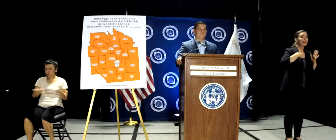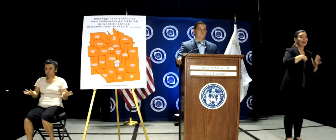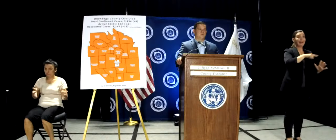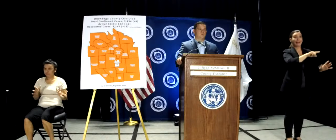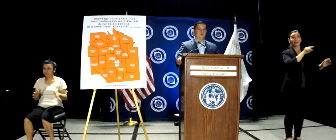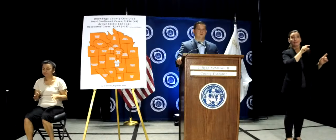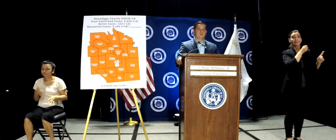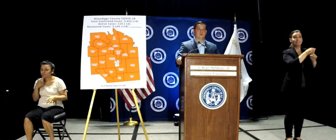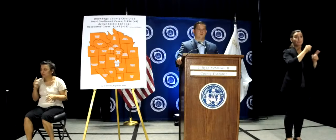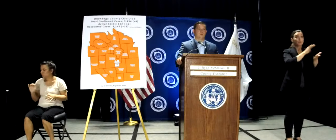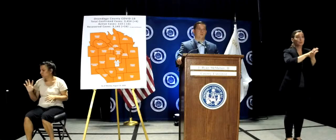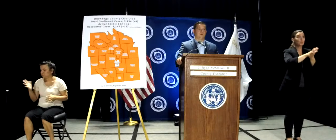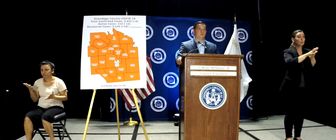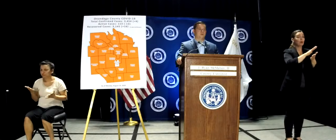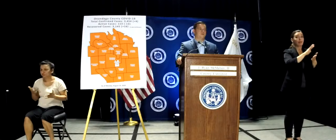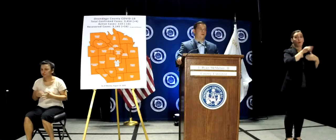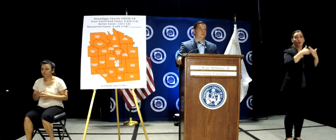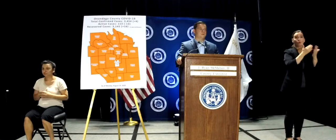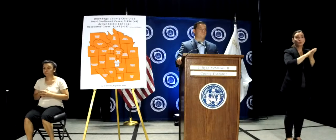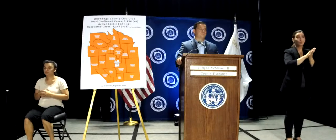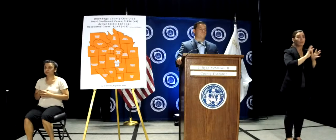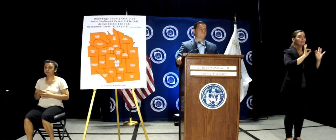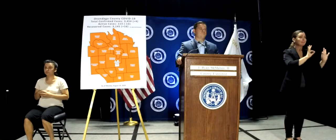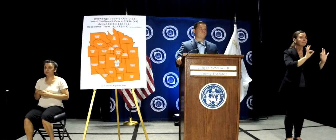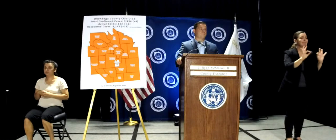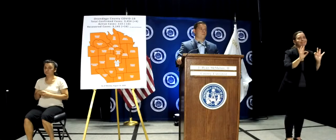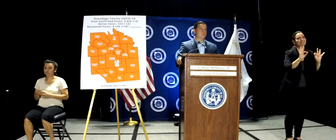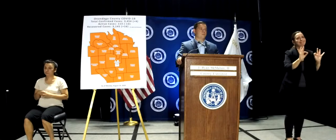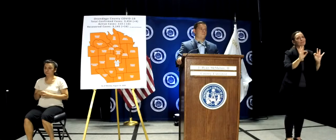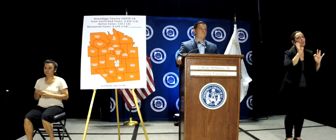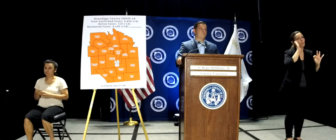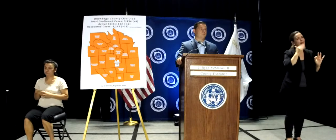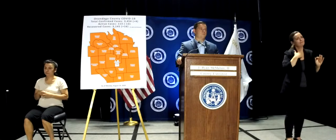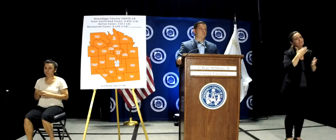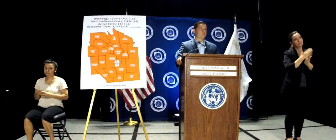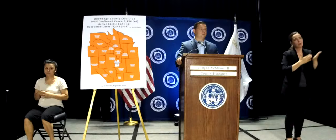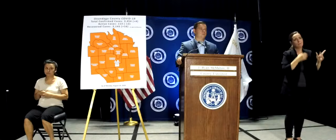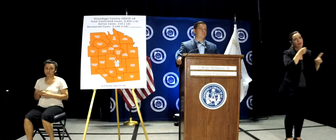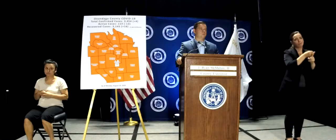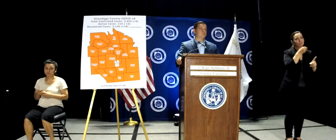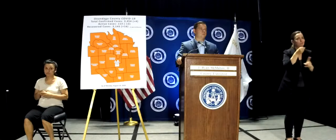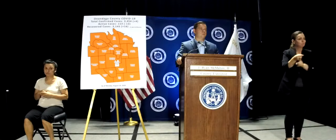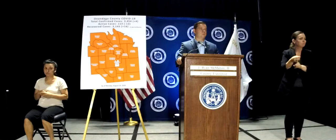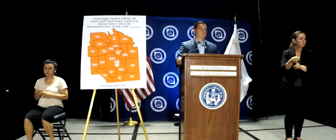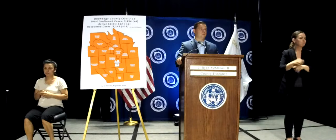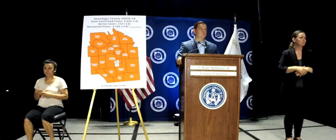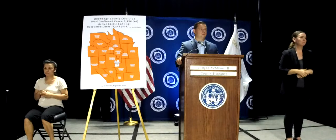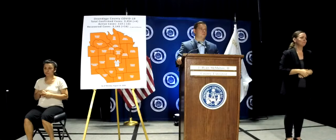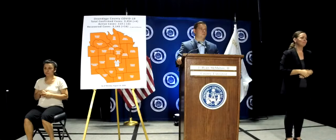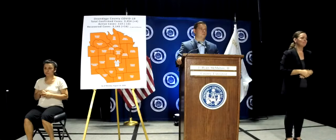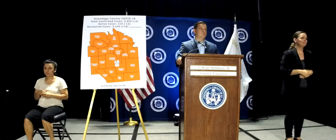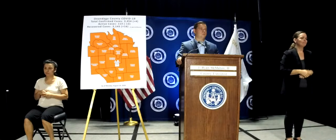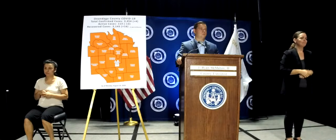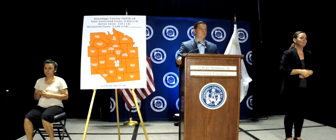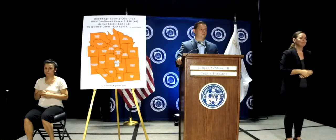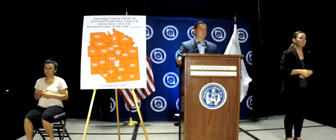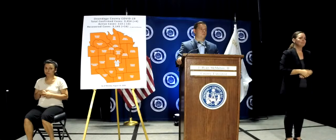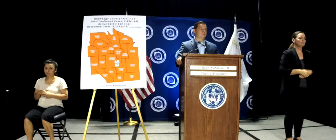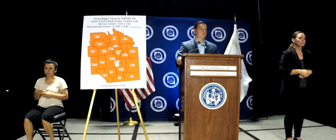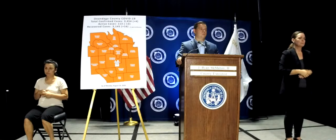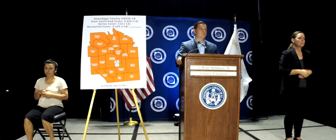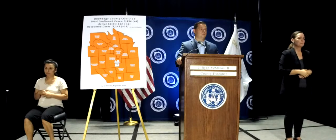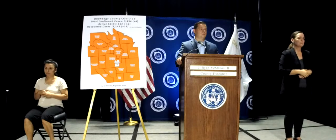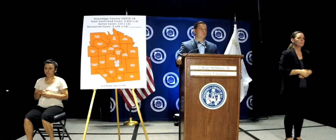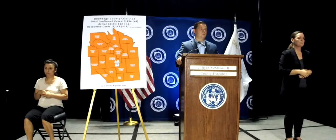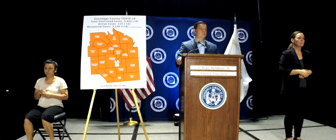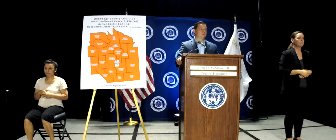reality. That's what it's like when we're living with this virus. What can you tell us about these home repair grants for